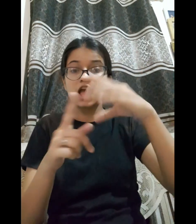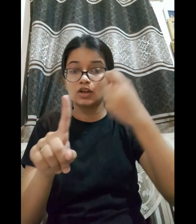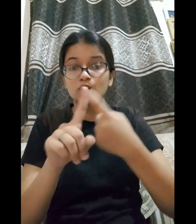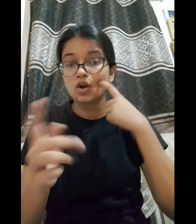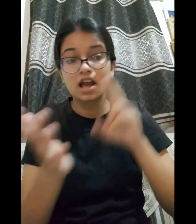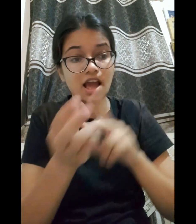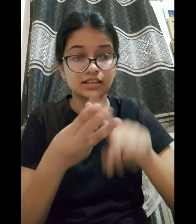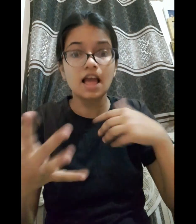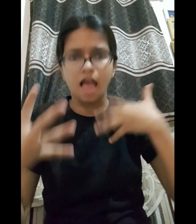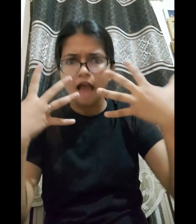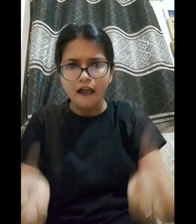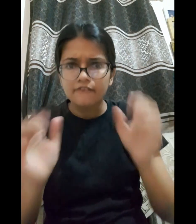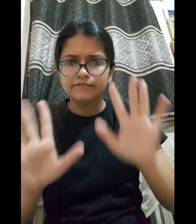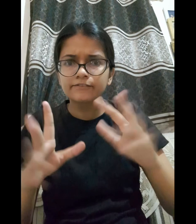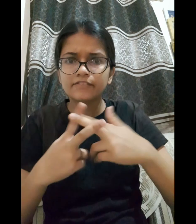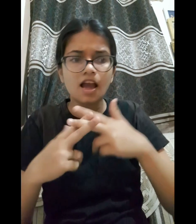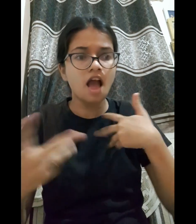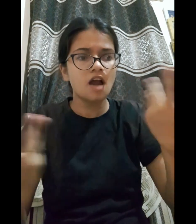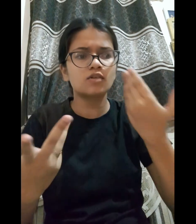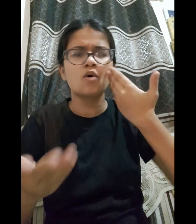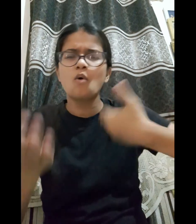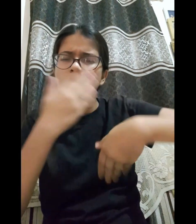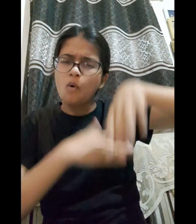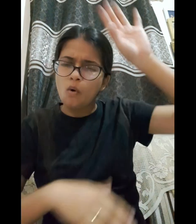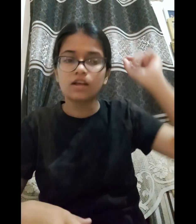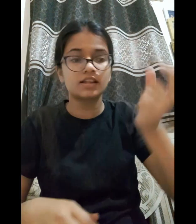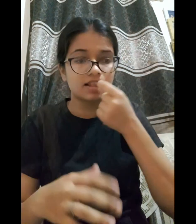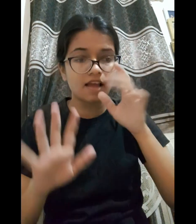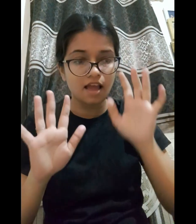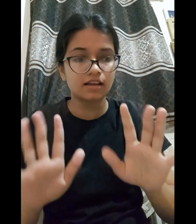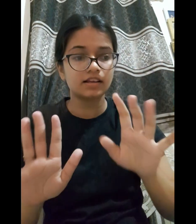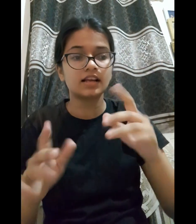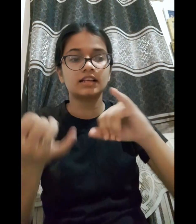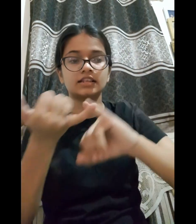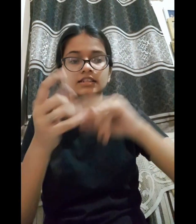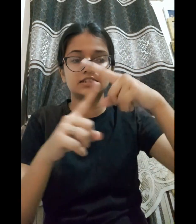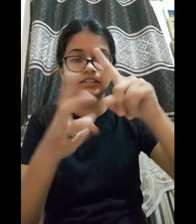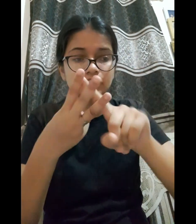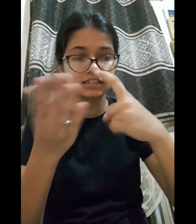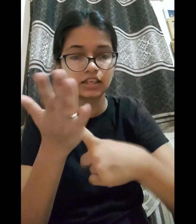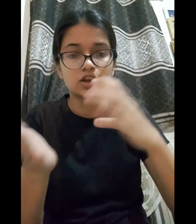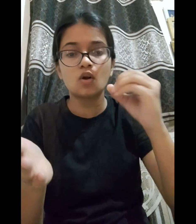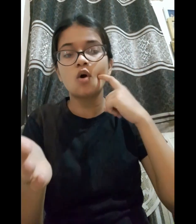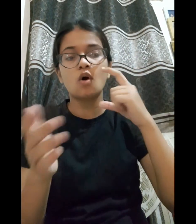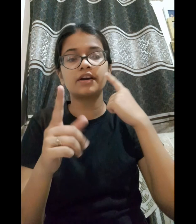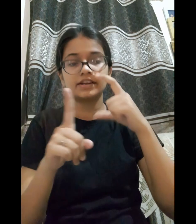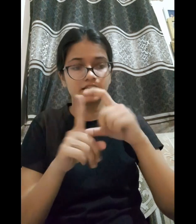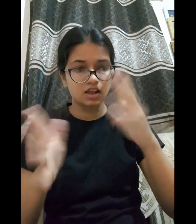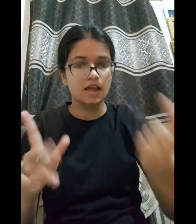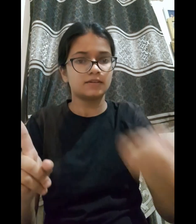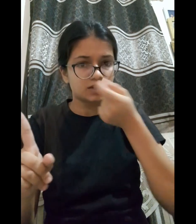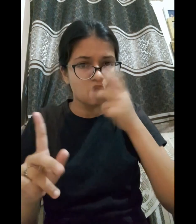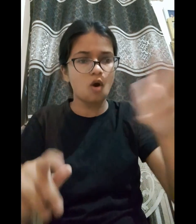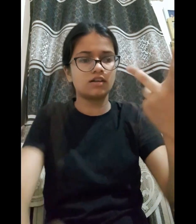that? We have a mechanism, very old medicine. This is the steroid that we give either orally or